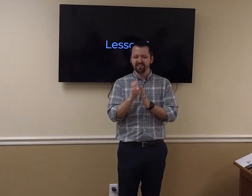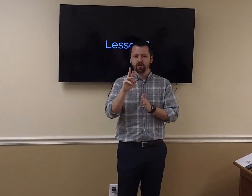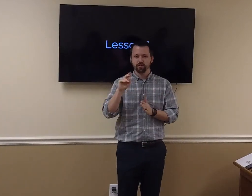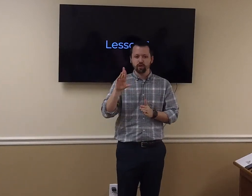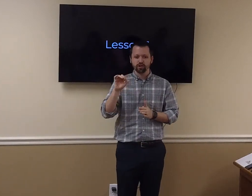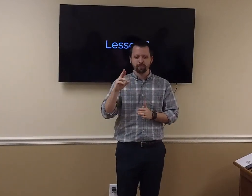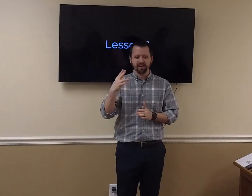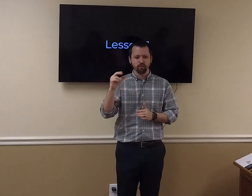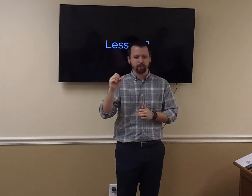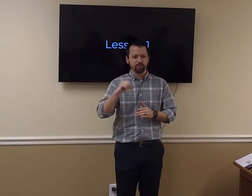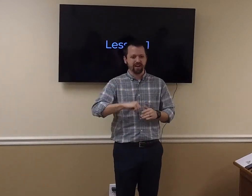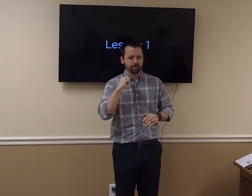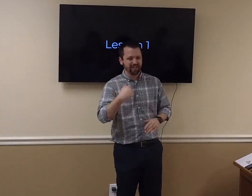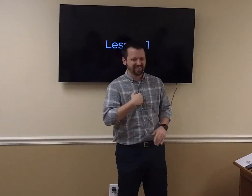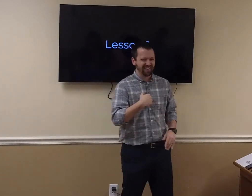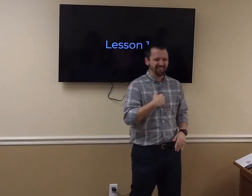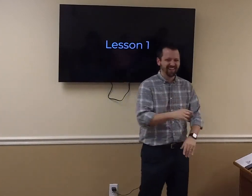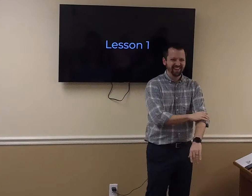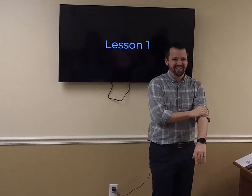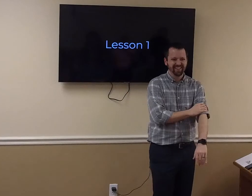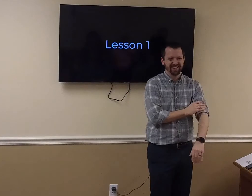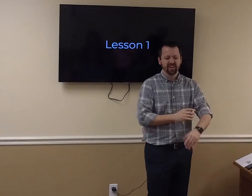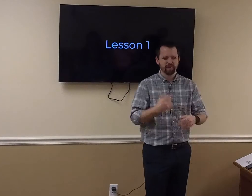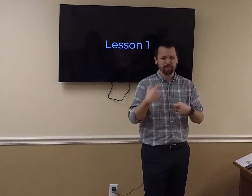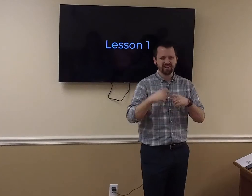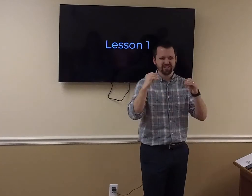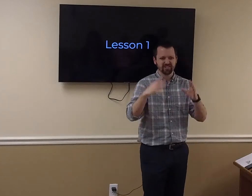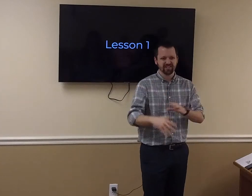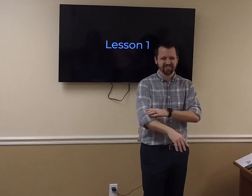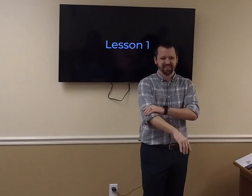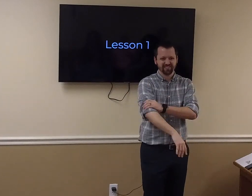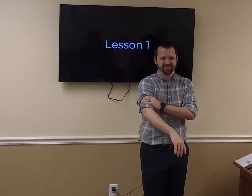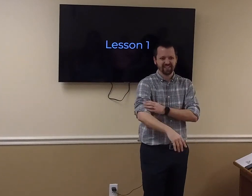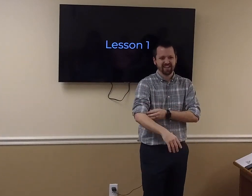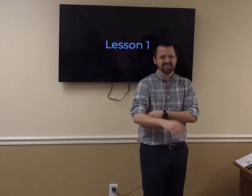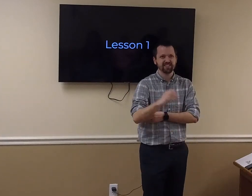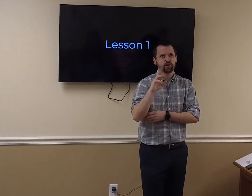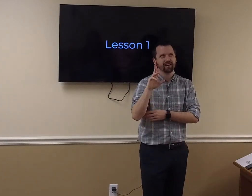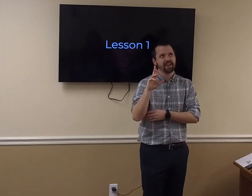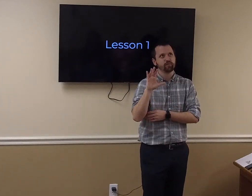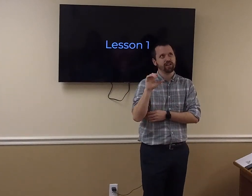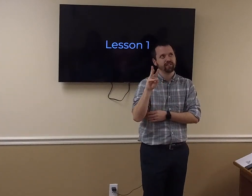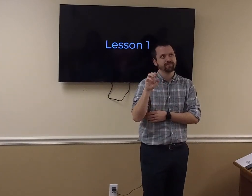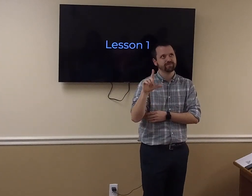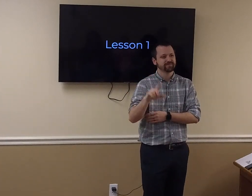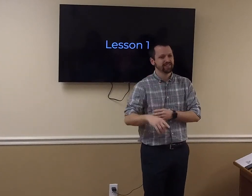Senora DeRocher from high school would be proud of me. So, that was my Spanish teacher. So, that and Senor Caswell.